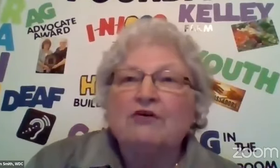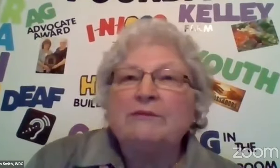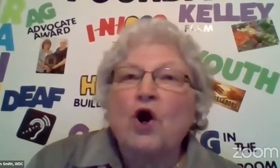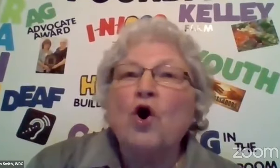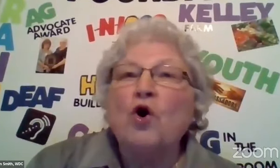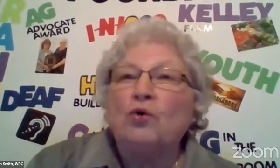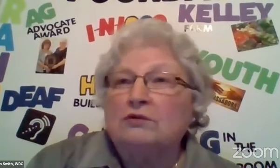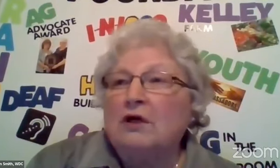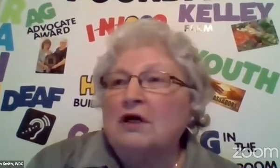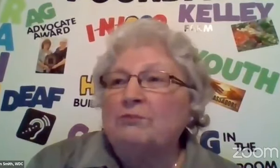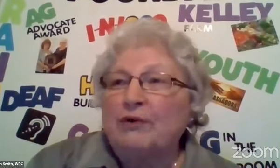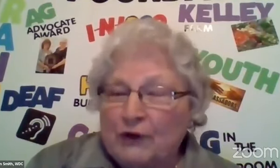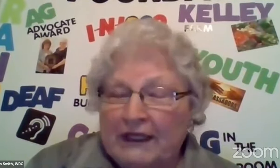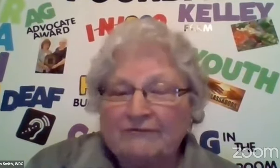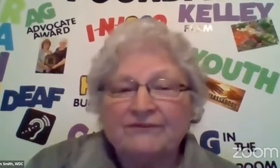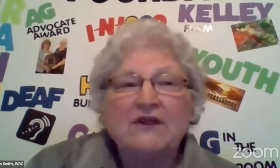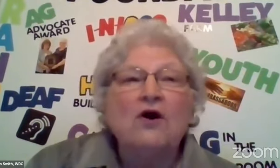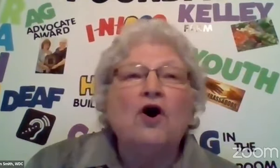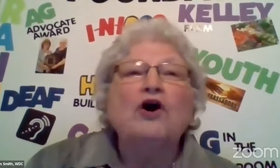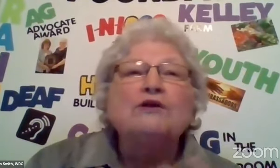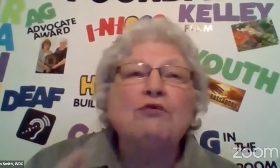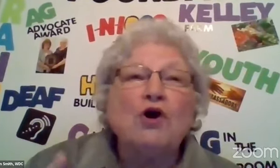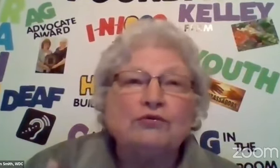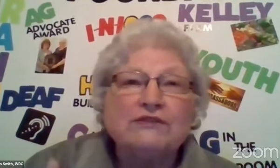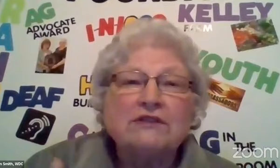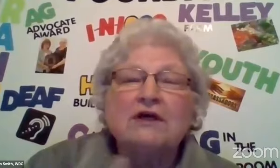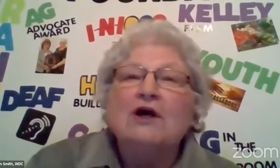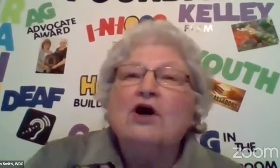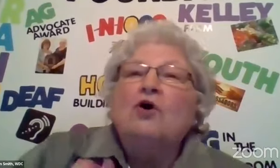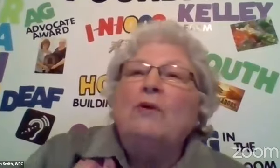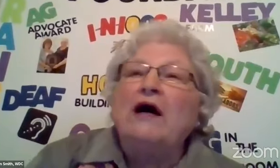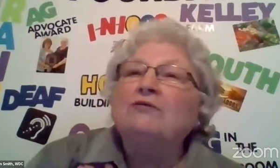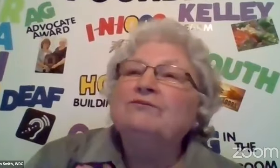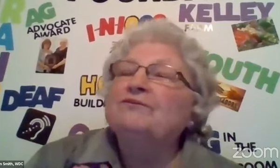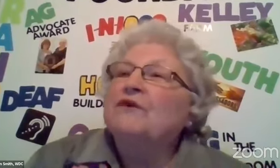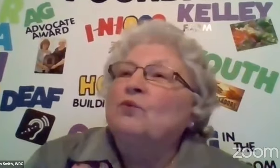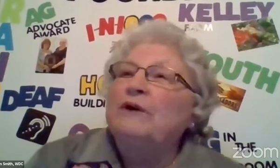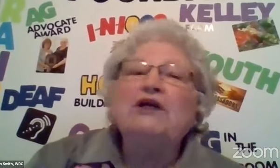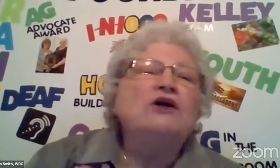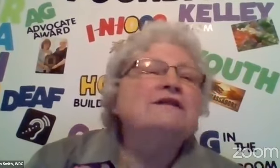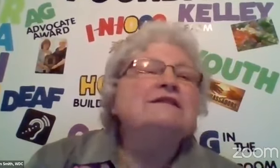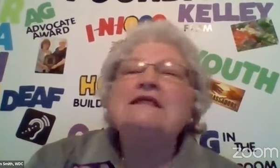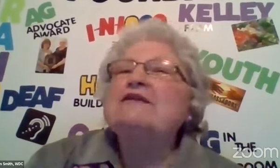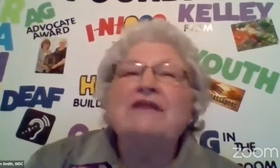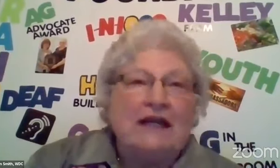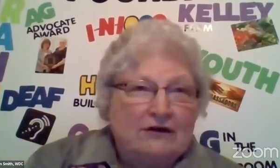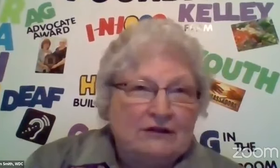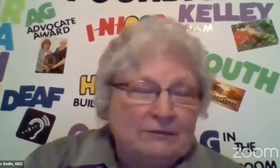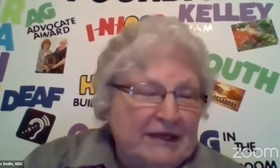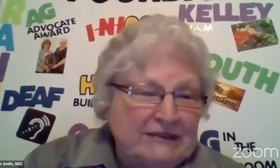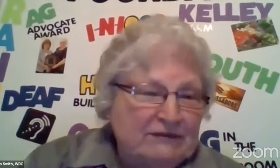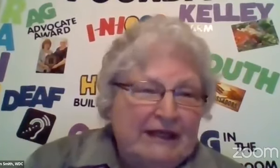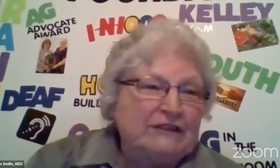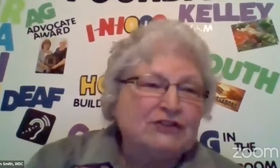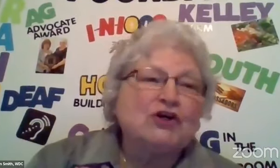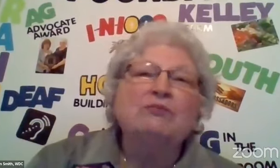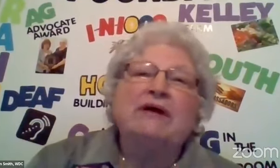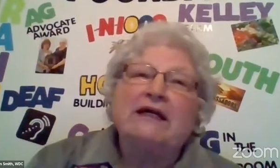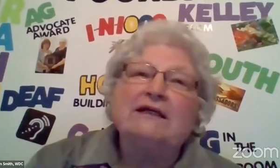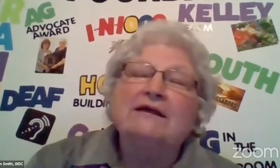the coal burning on the roads. Well, we couldn't see a thing on the Pennsylvania Turnpike.